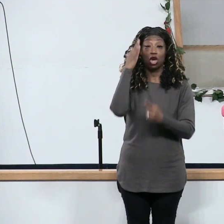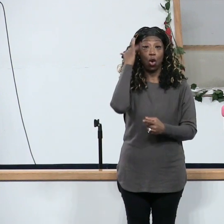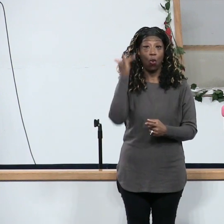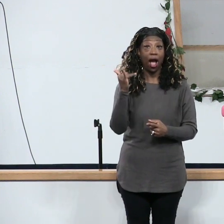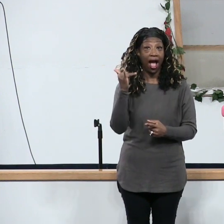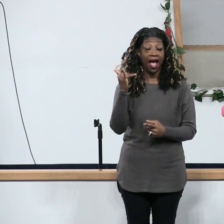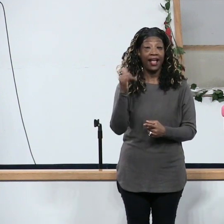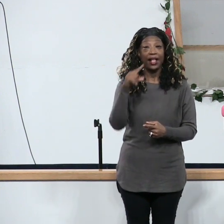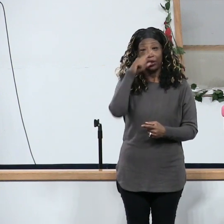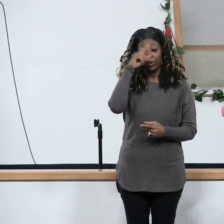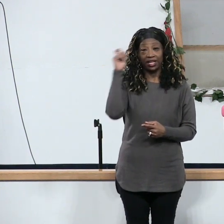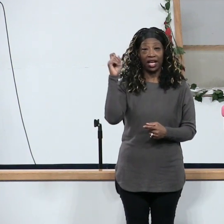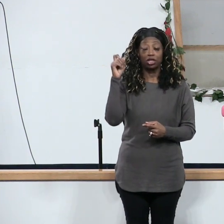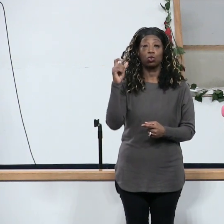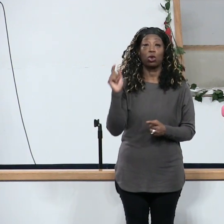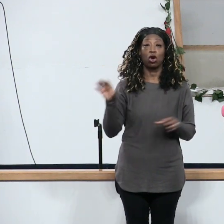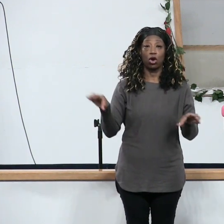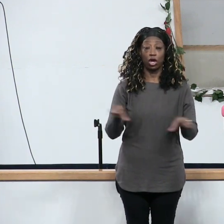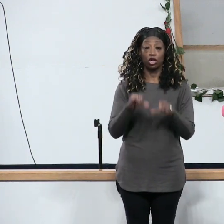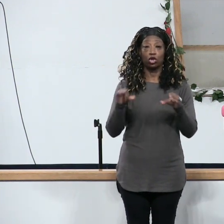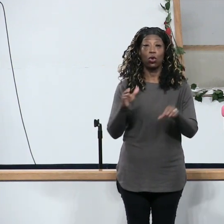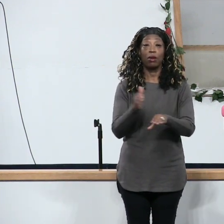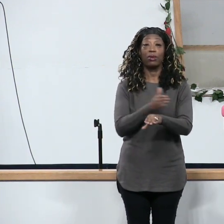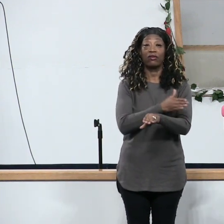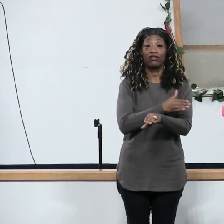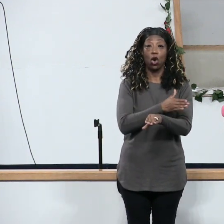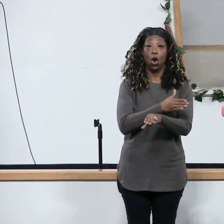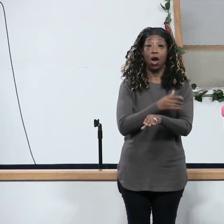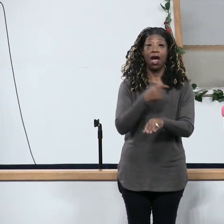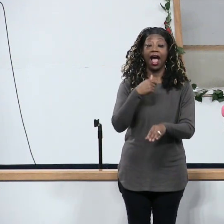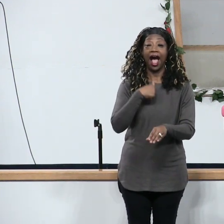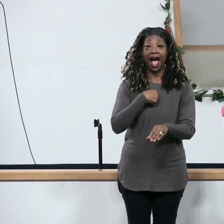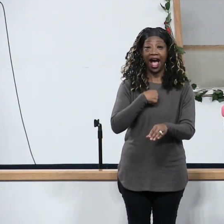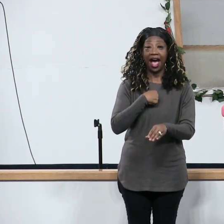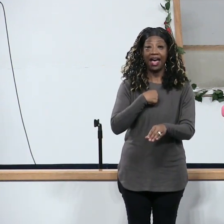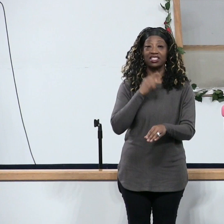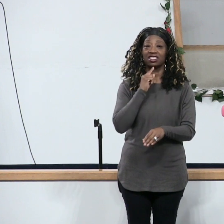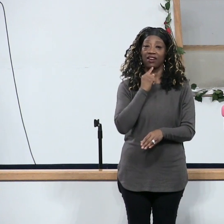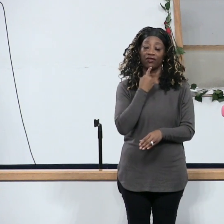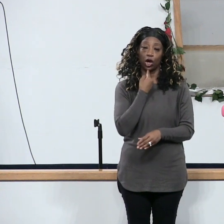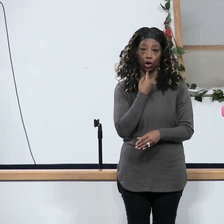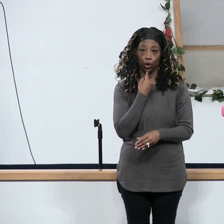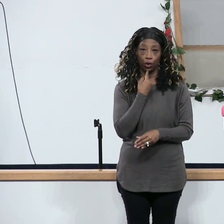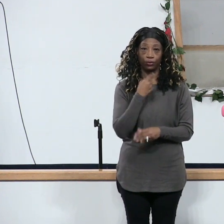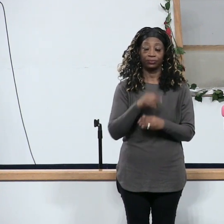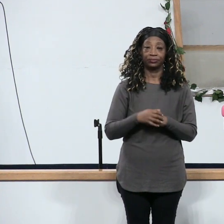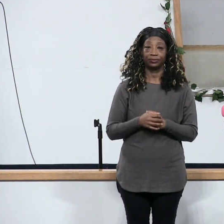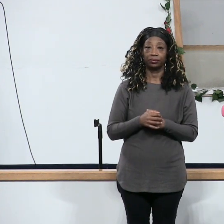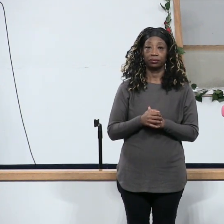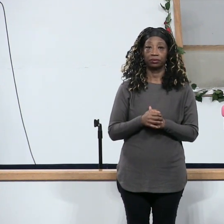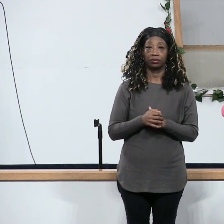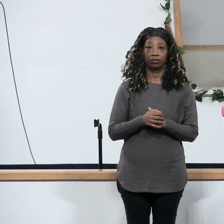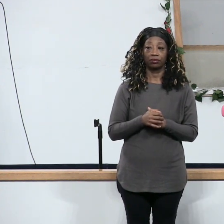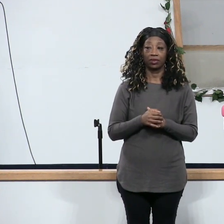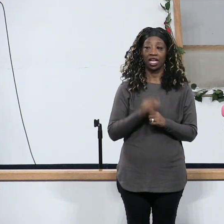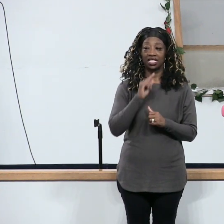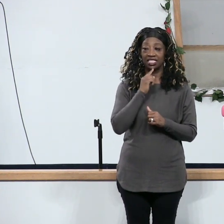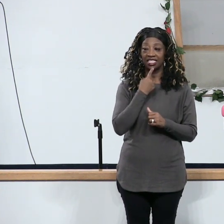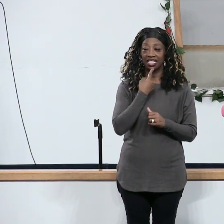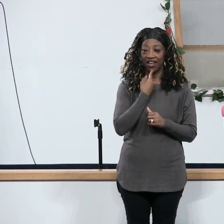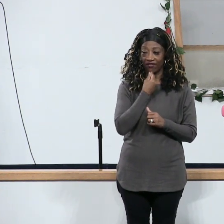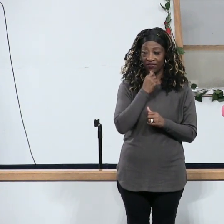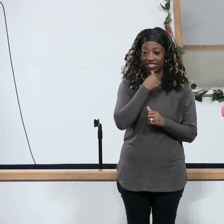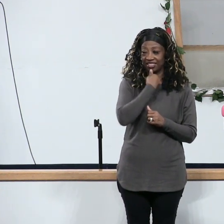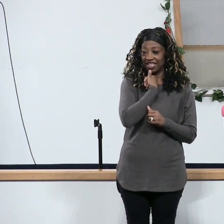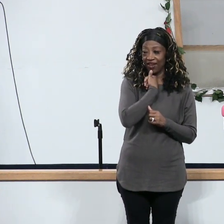It's special because we're going to do this before I suffer. Suffering speaks of